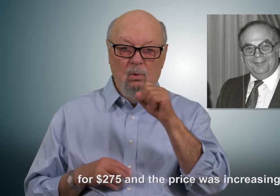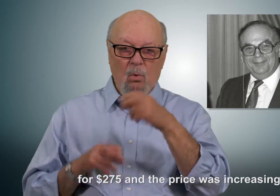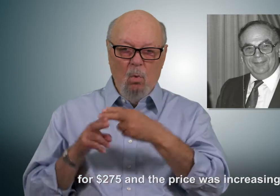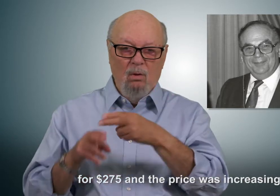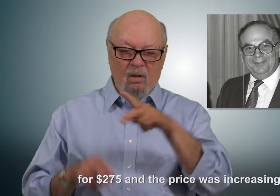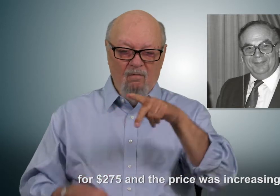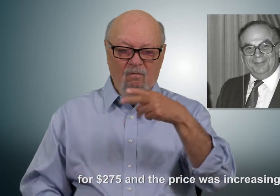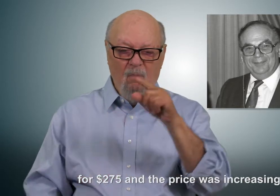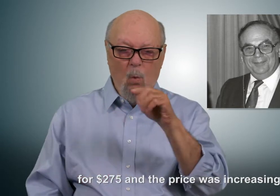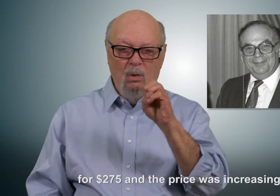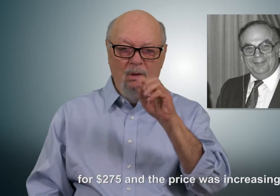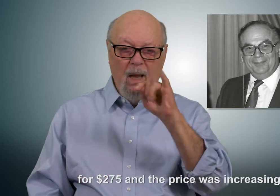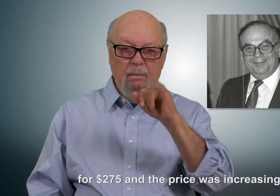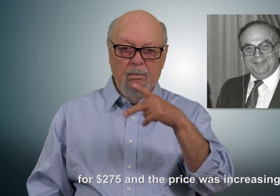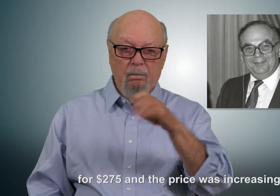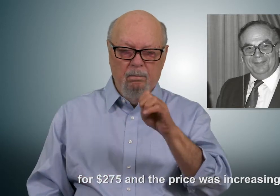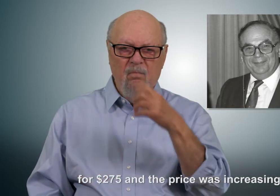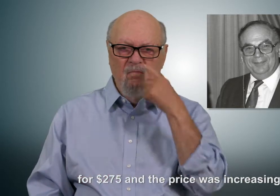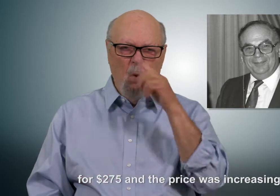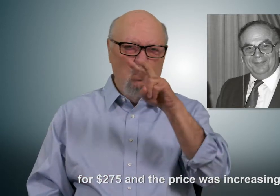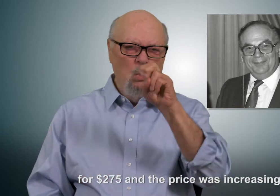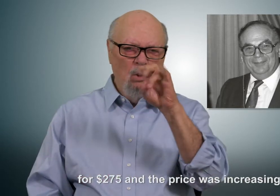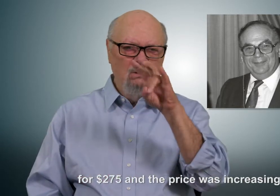For $275, and the price was increasing.